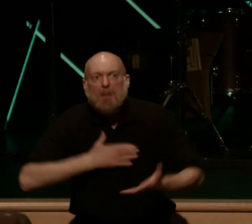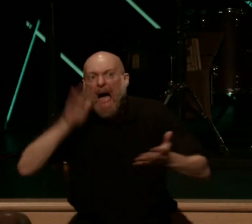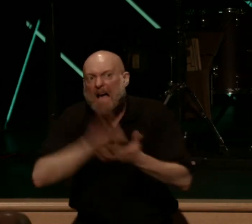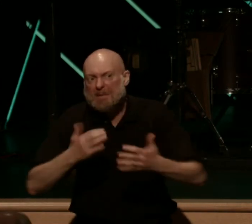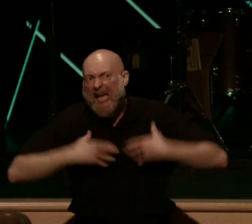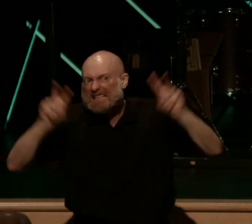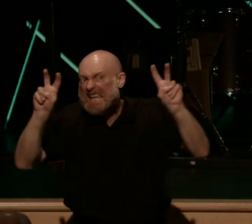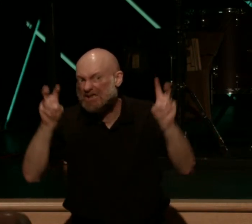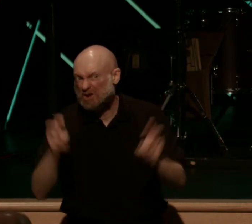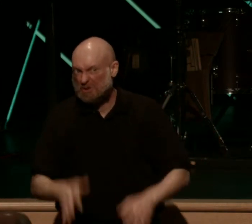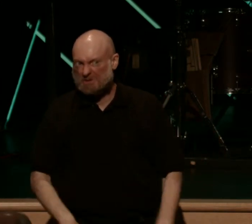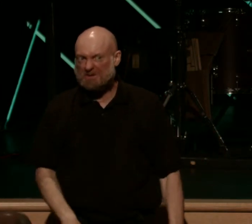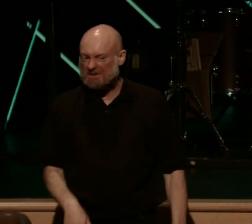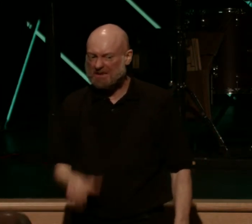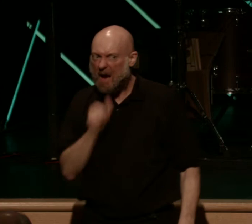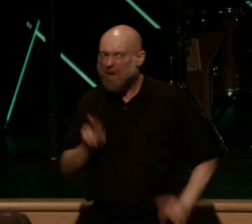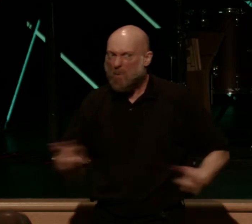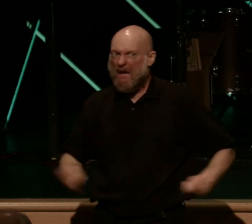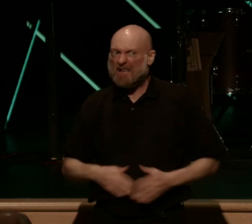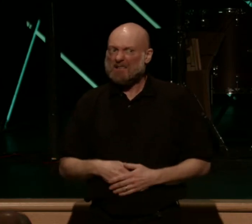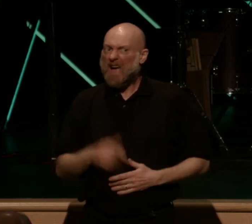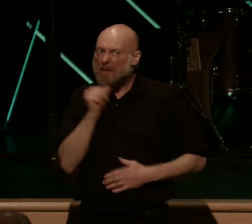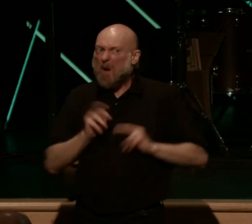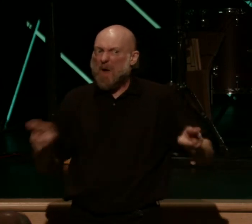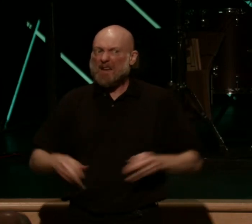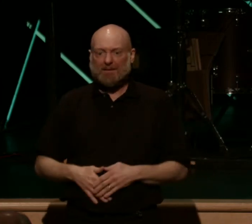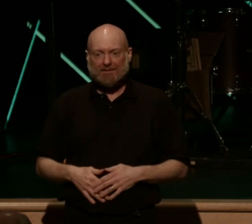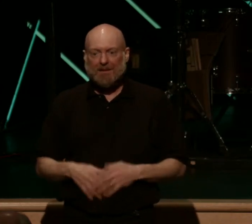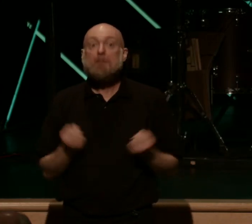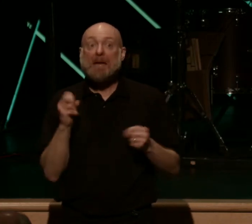issues. Yeah, I hear a lot of that.